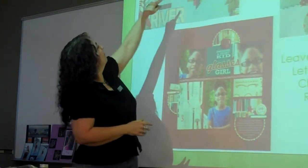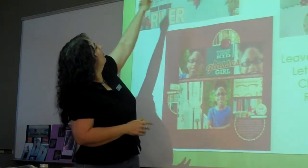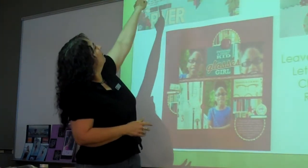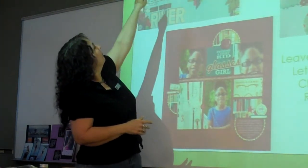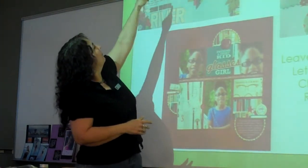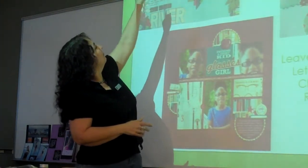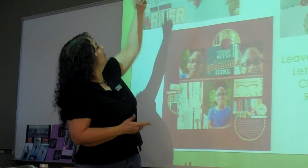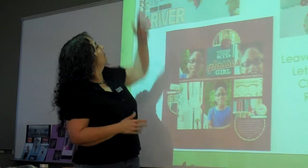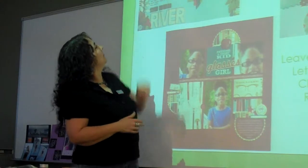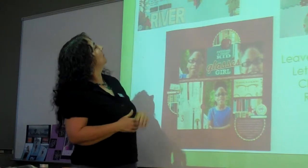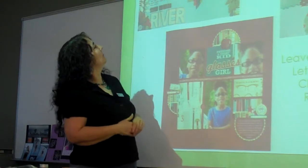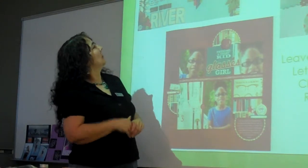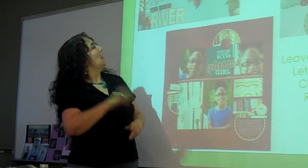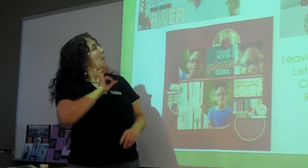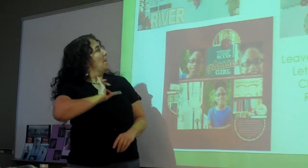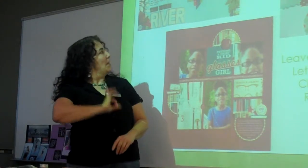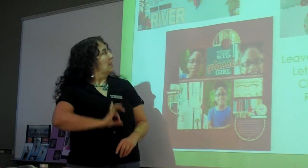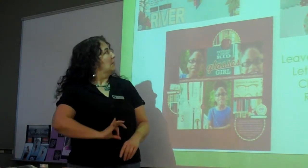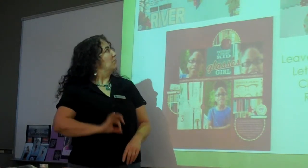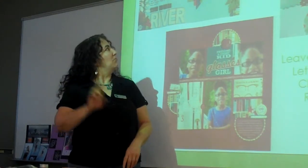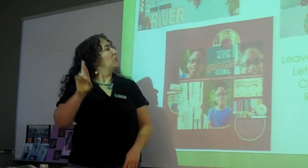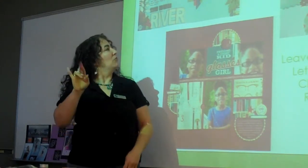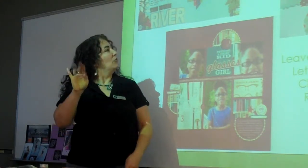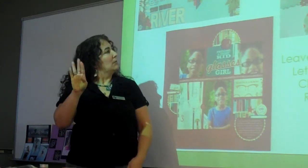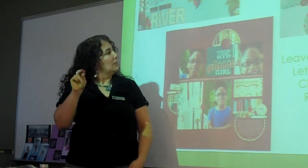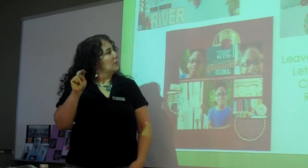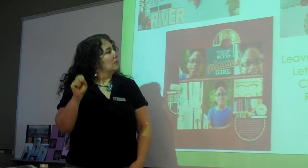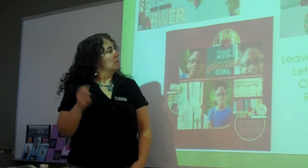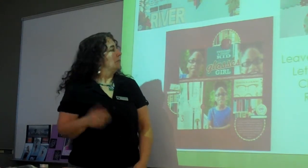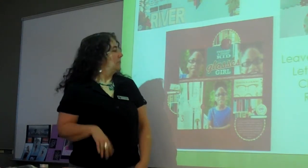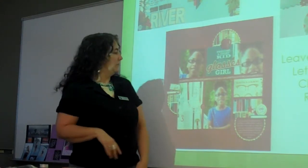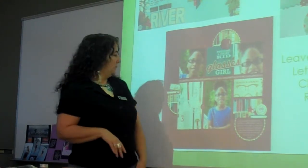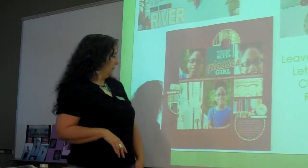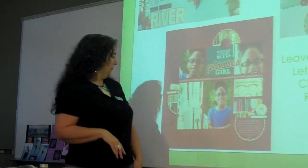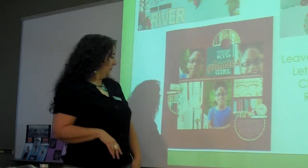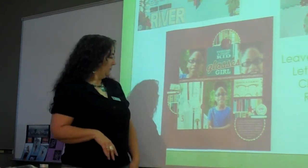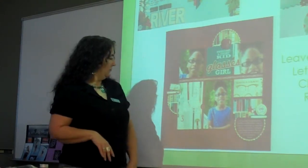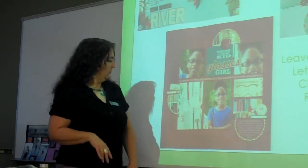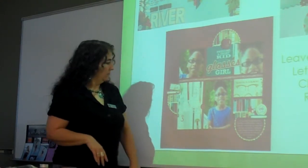to add on this one. Printed from silk flower, brought off from silk flowers. Again, some more buttons.